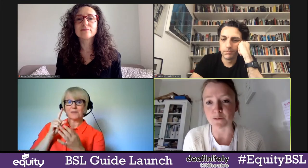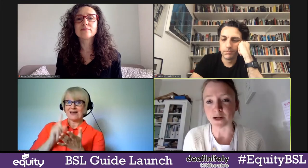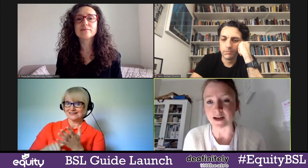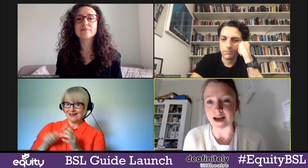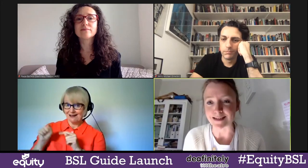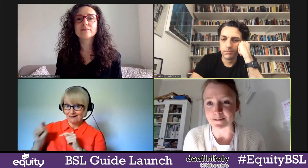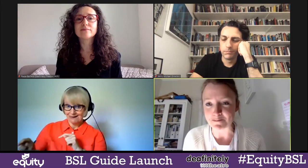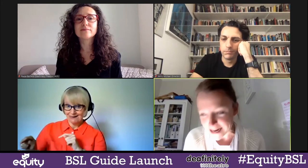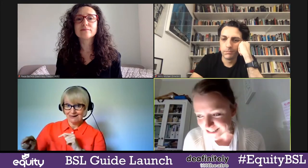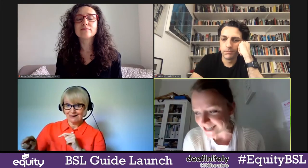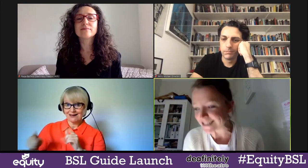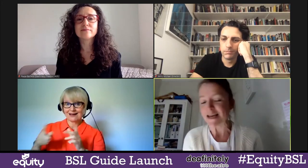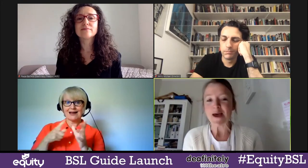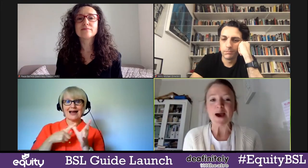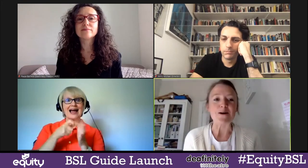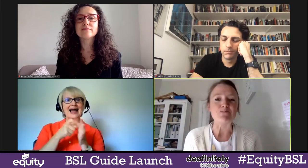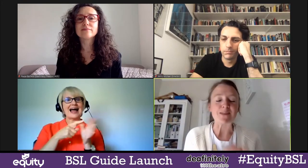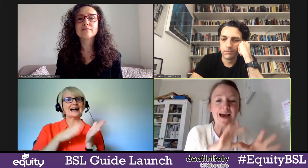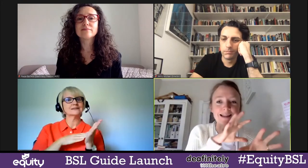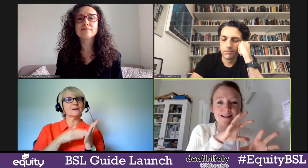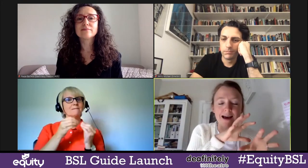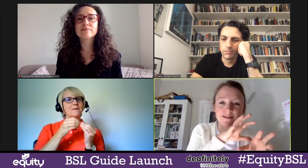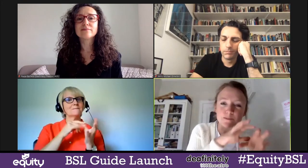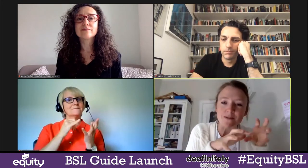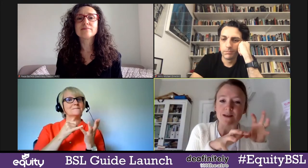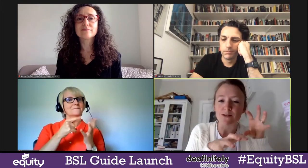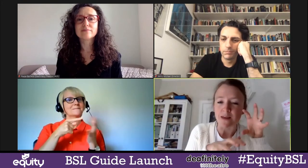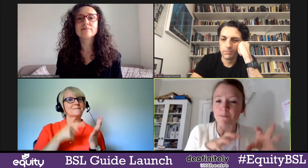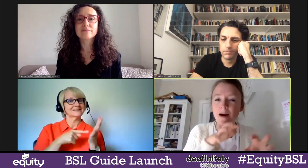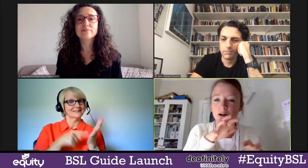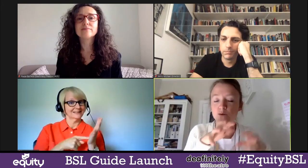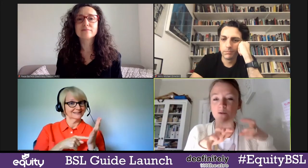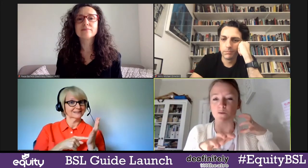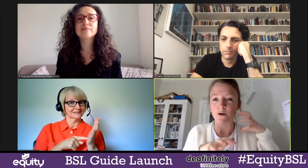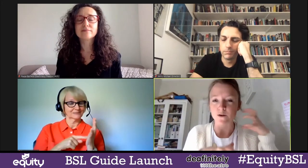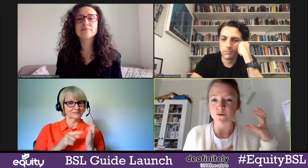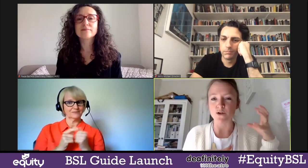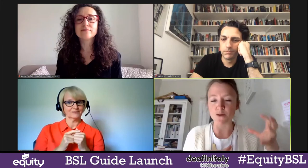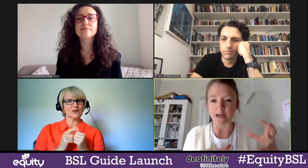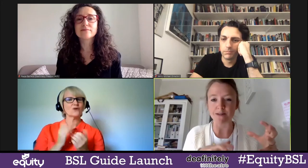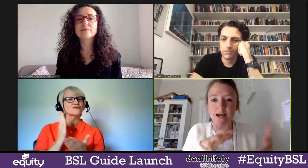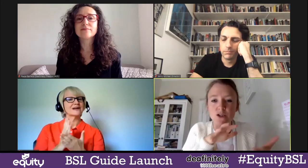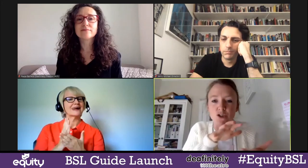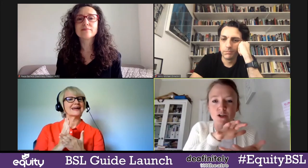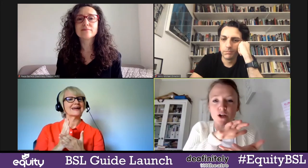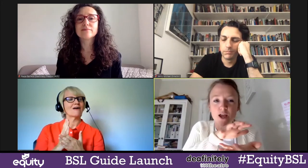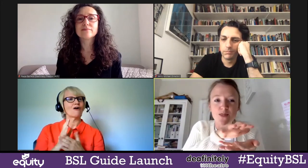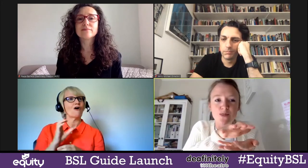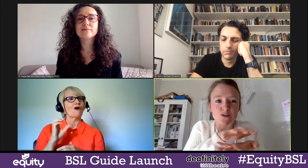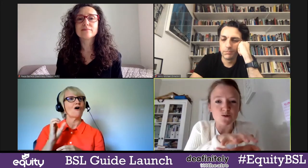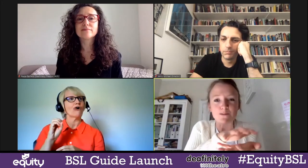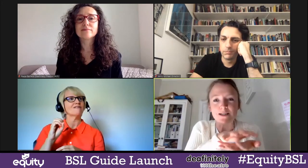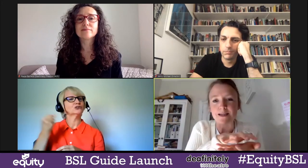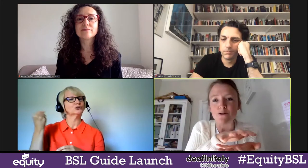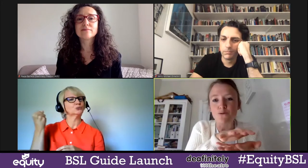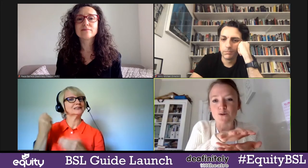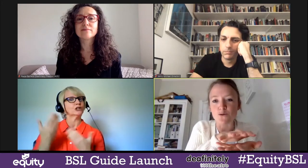brilliant Adam Bassett. And I suppose the thing about Oliver Twist was, because it was a new adaptation adaptation, the script itself was